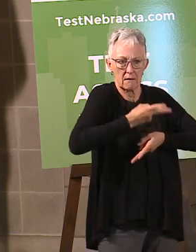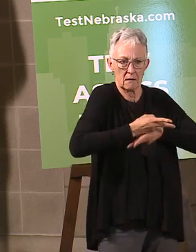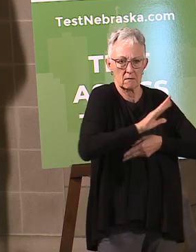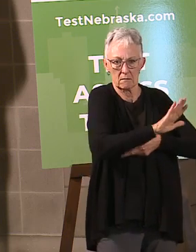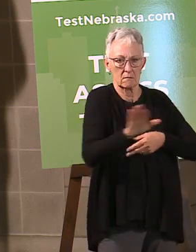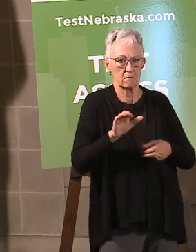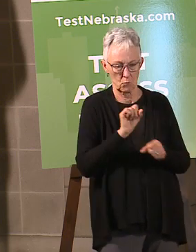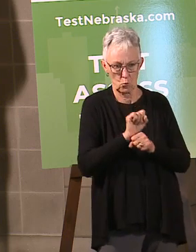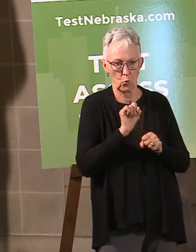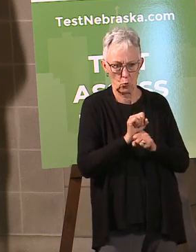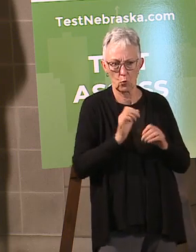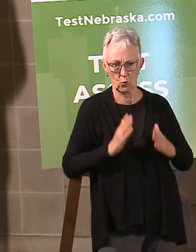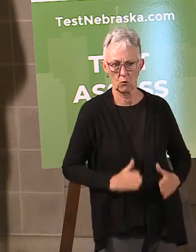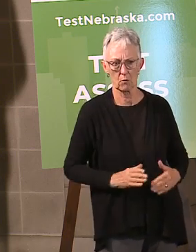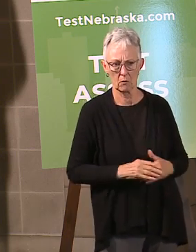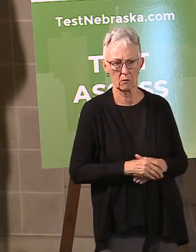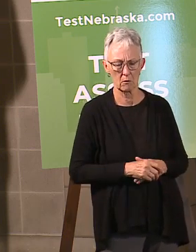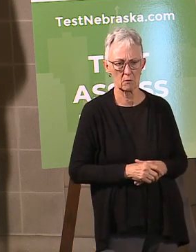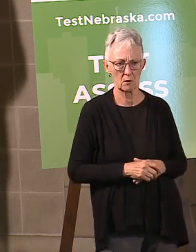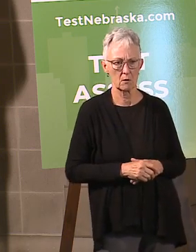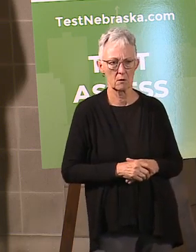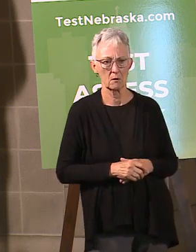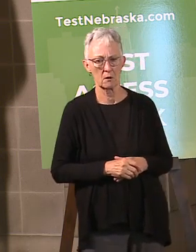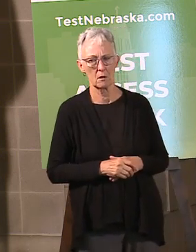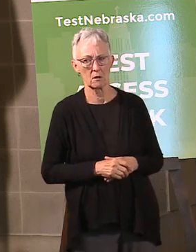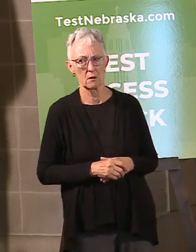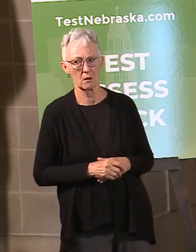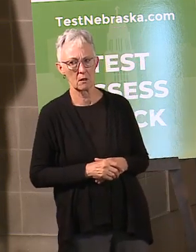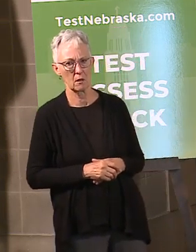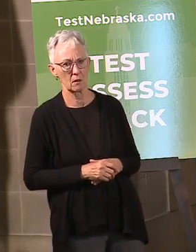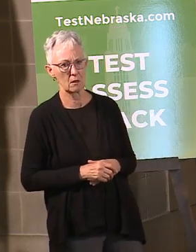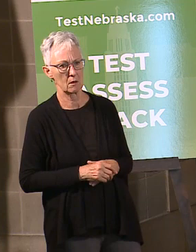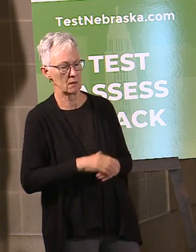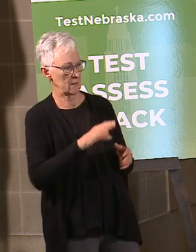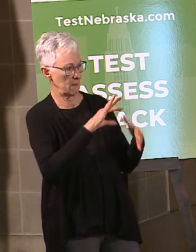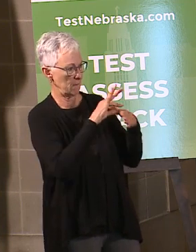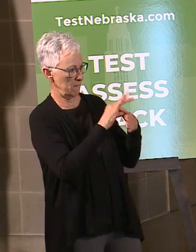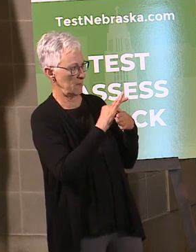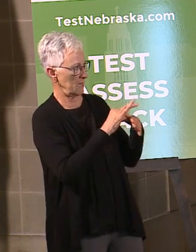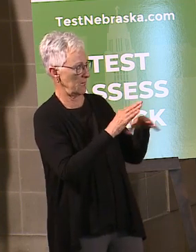Security said that, or has published their meat processors